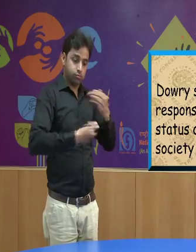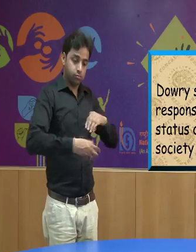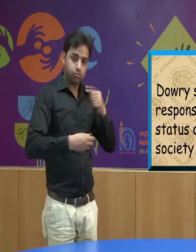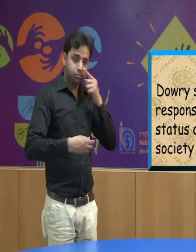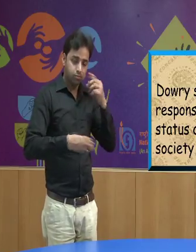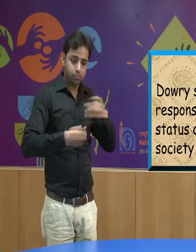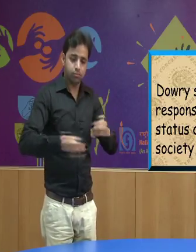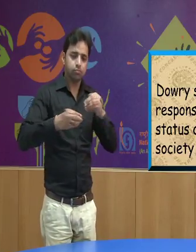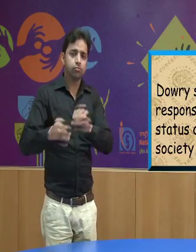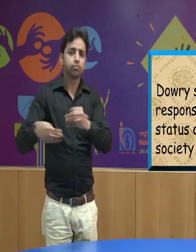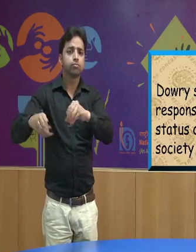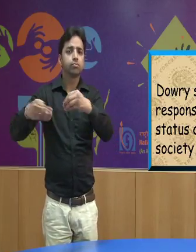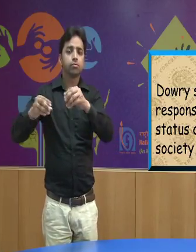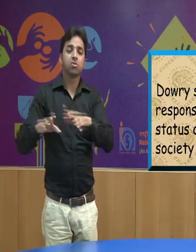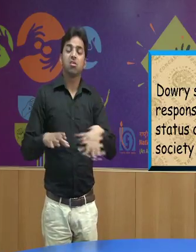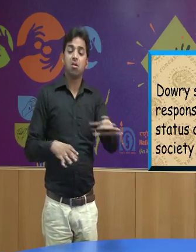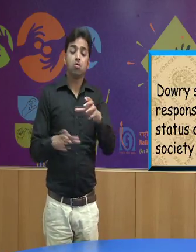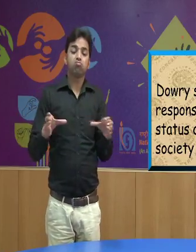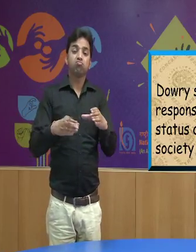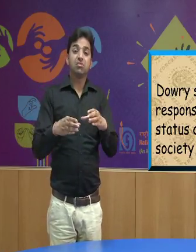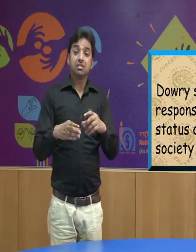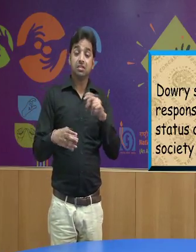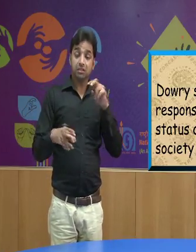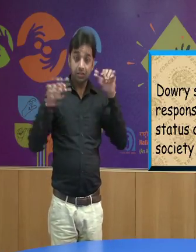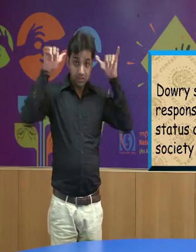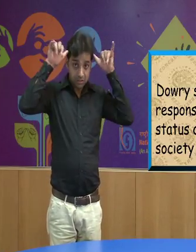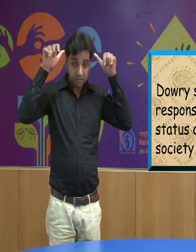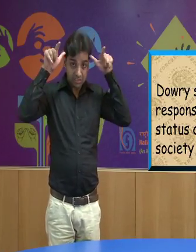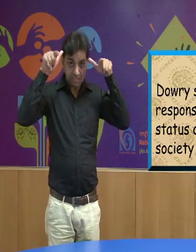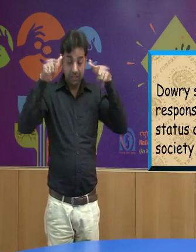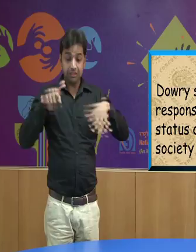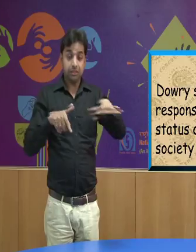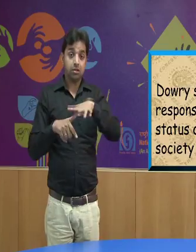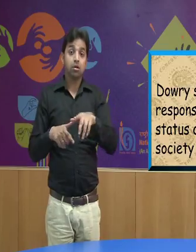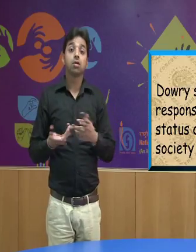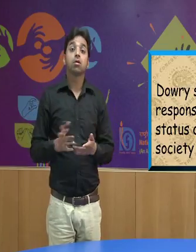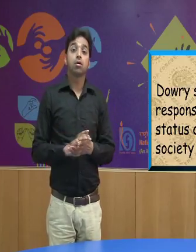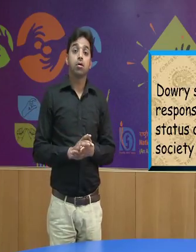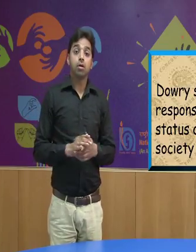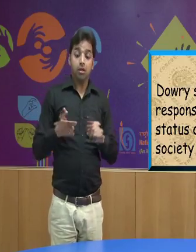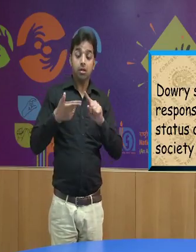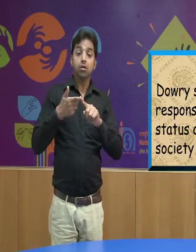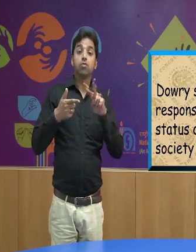that is mostly responsible for the low status of women in the society.